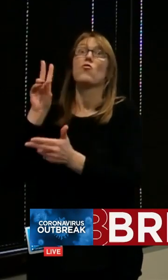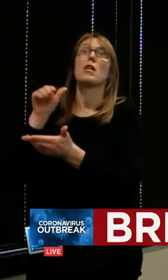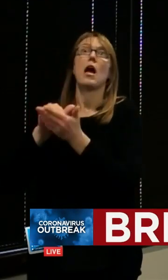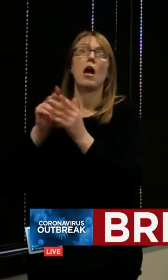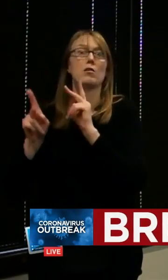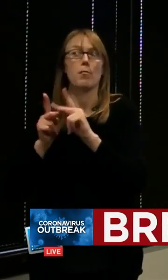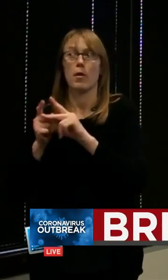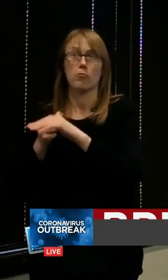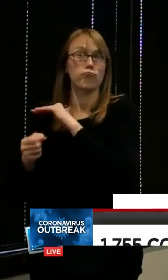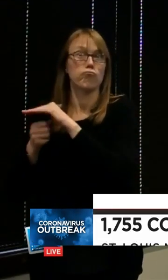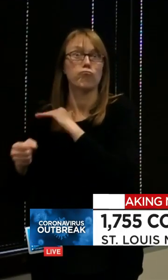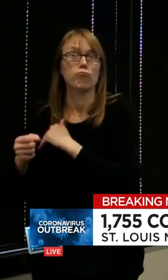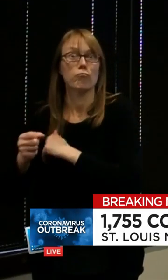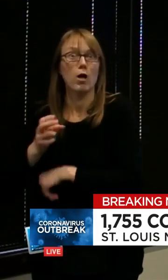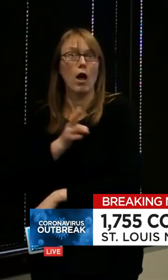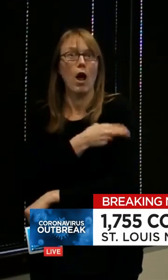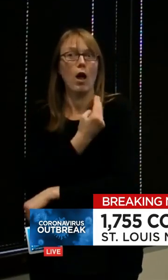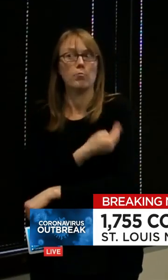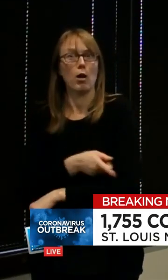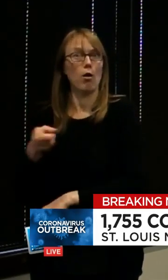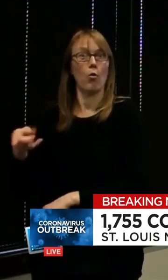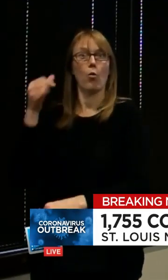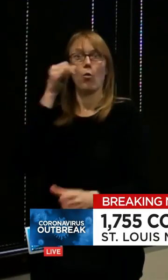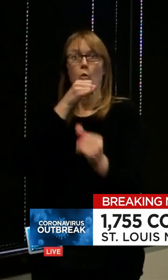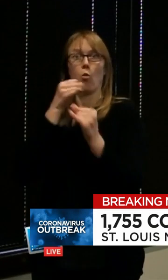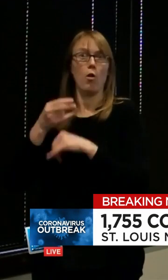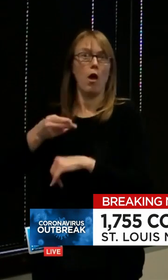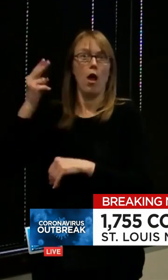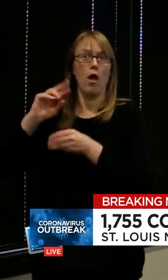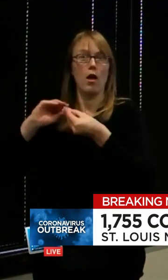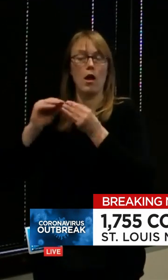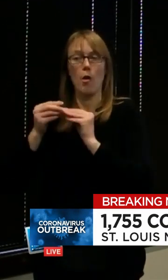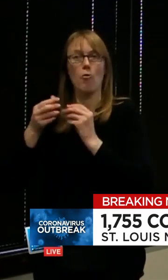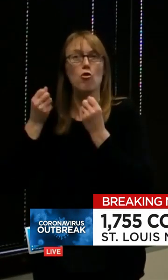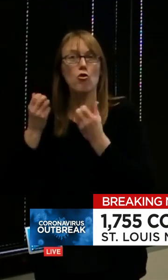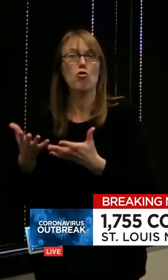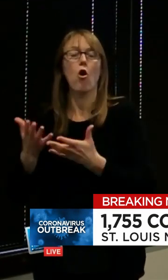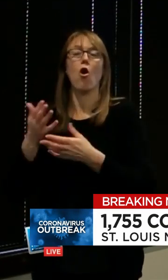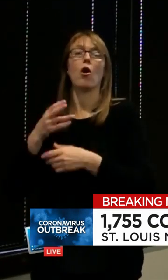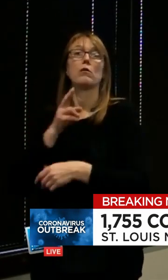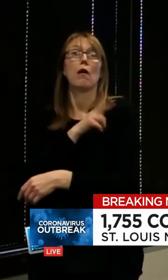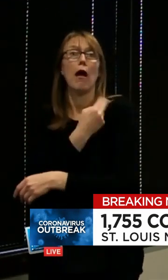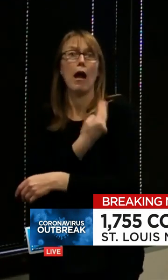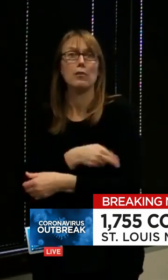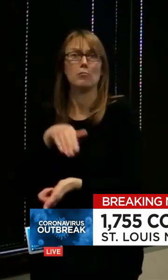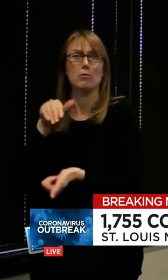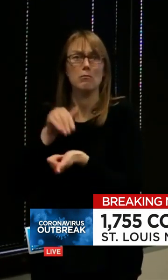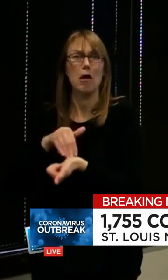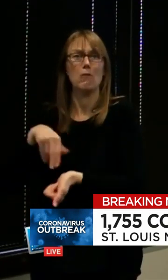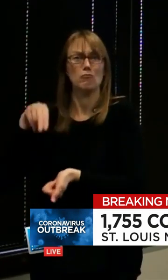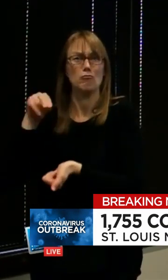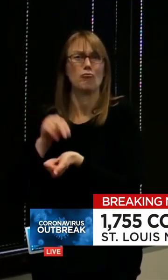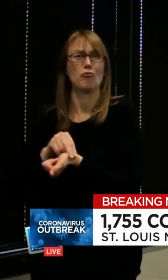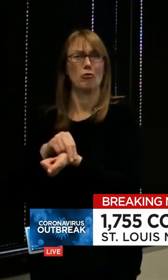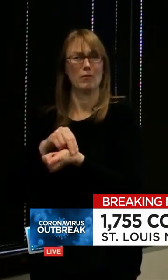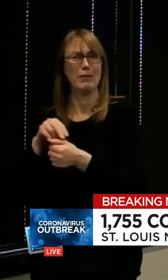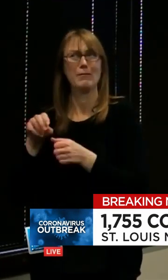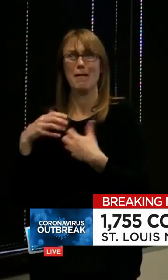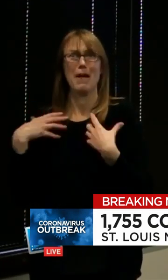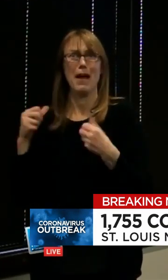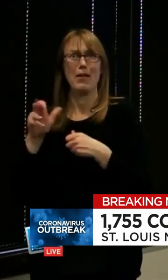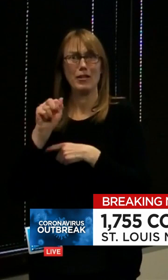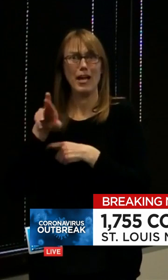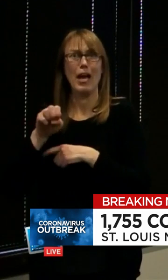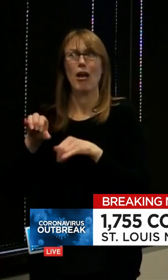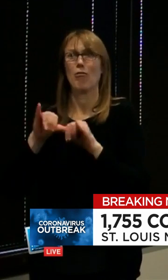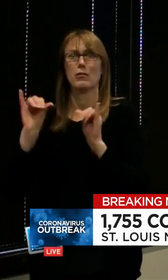upper number would put an extreme amount of pressure on the healthcare system, and it could overwhelm